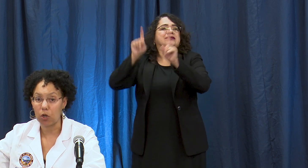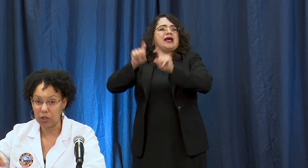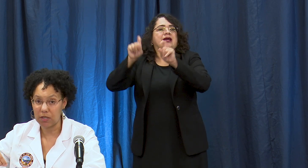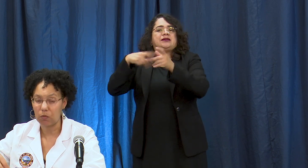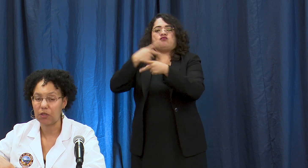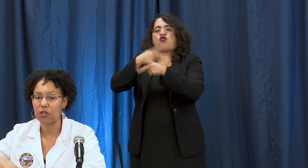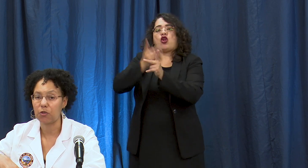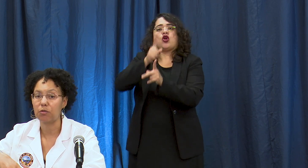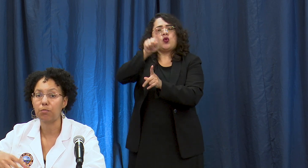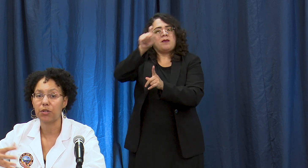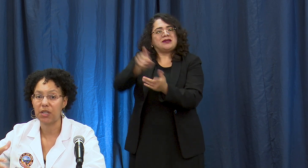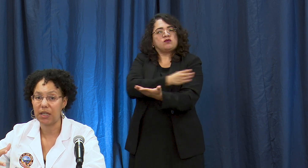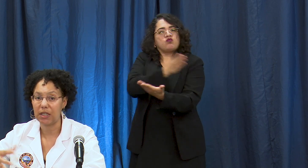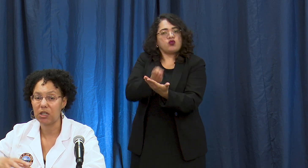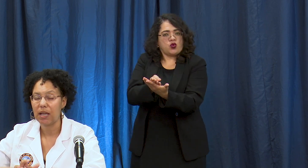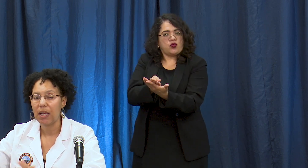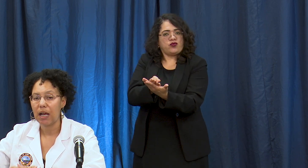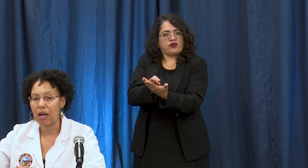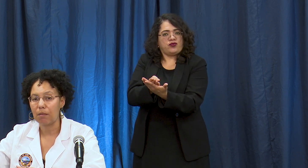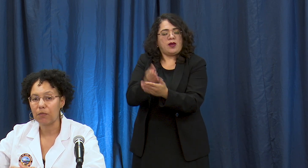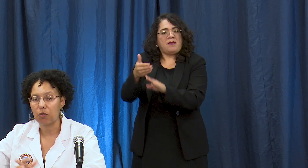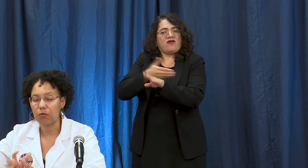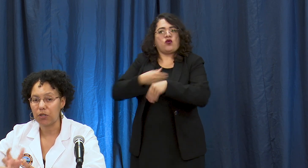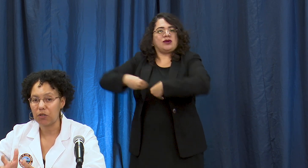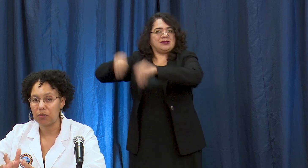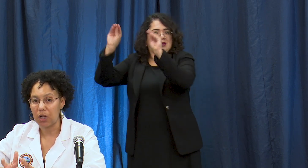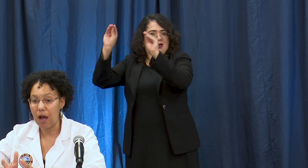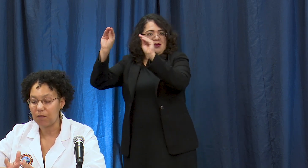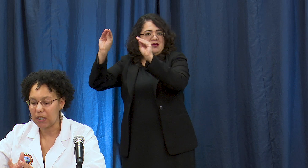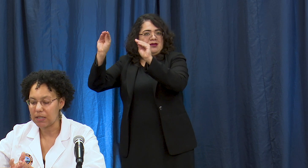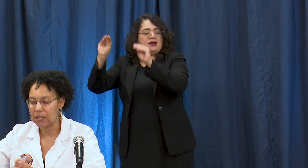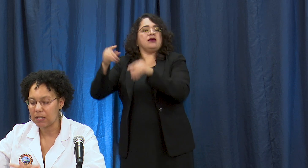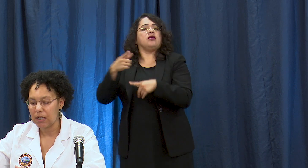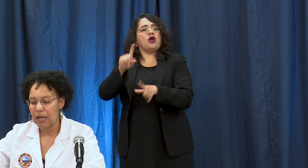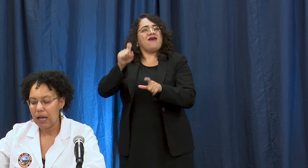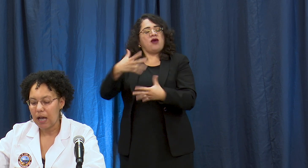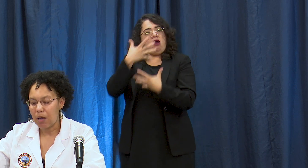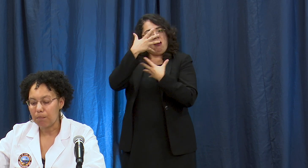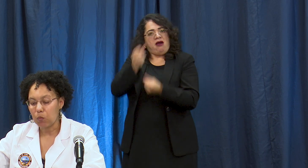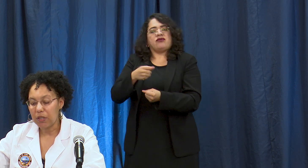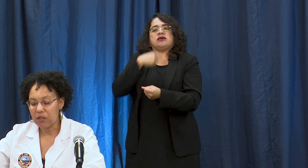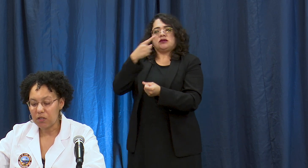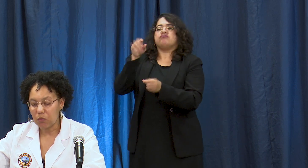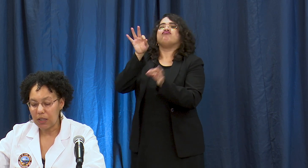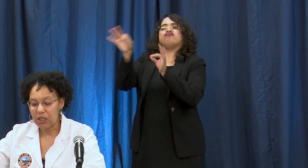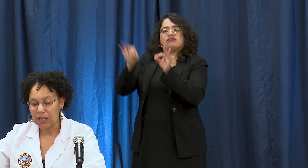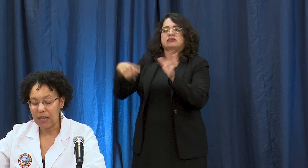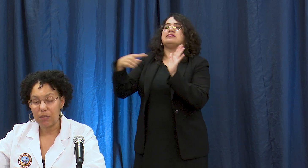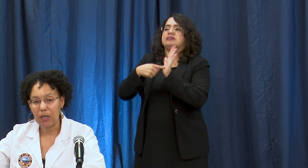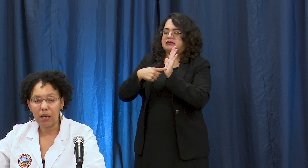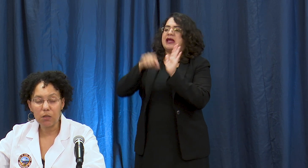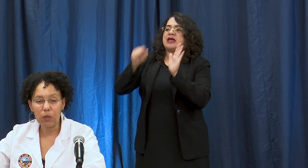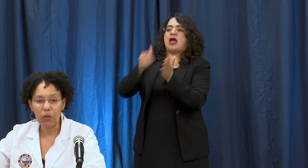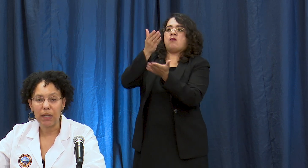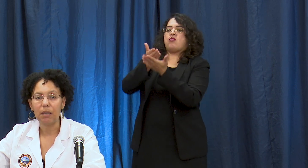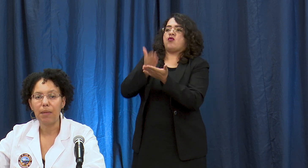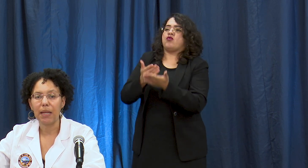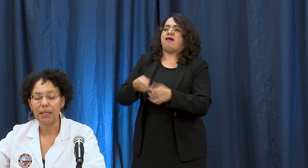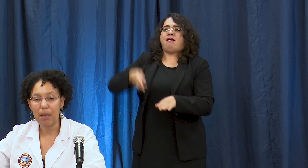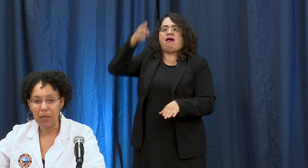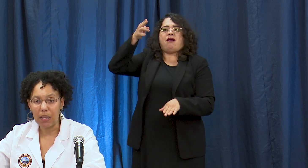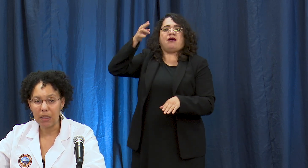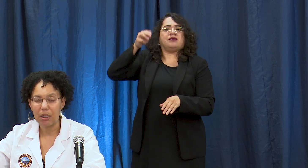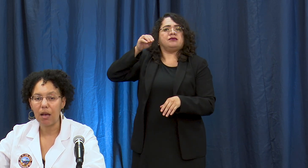that it works with a certain percentage, so for a certain confidence. But with the serology test, because we were in